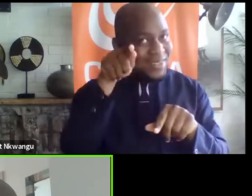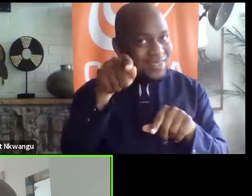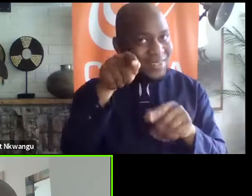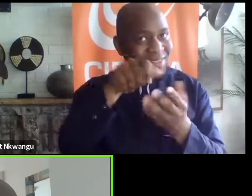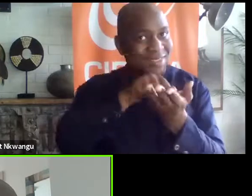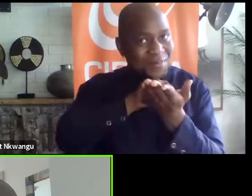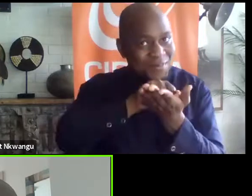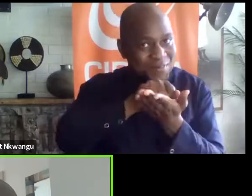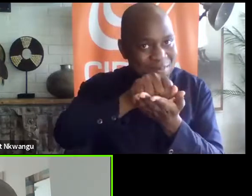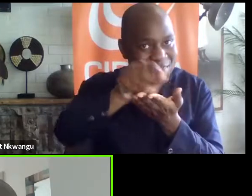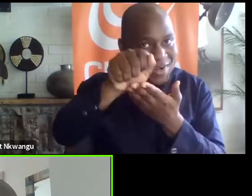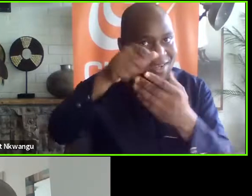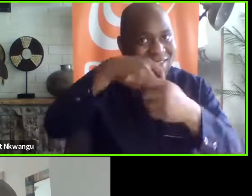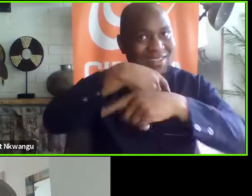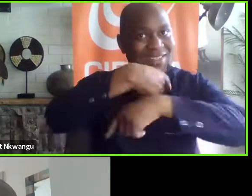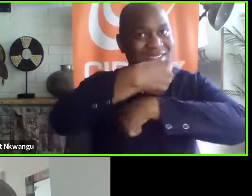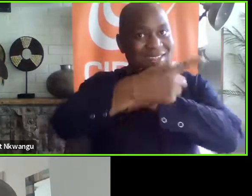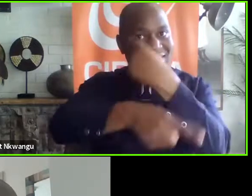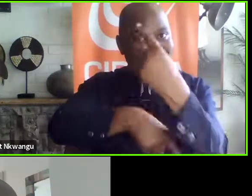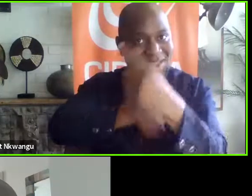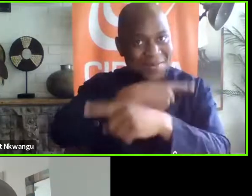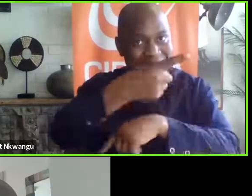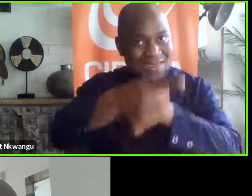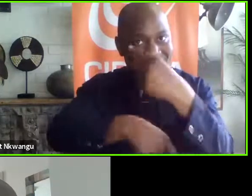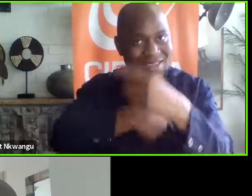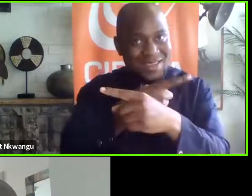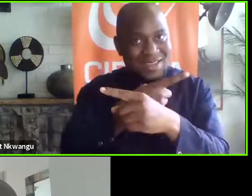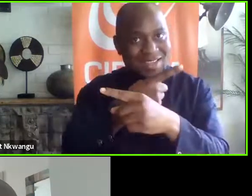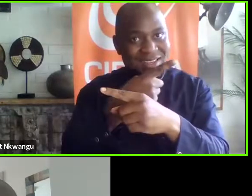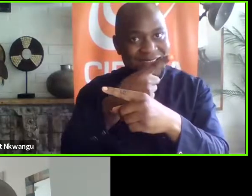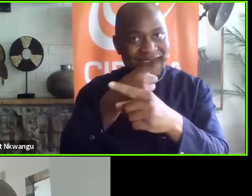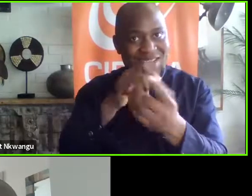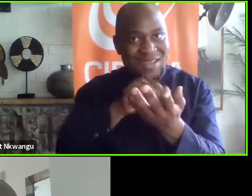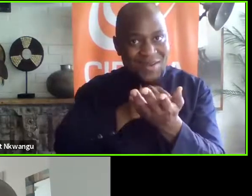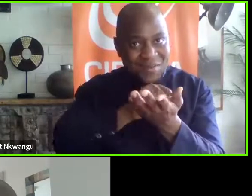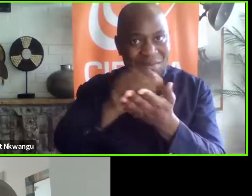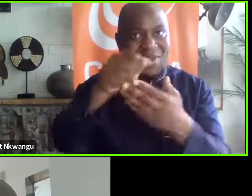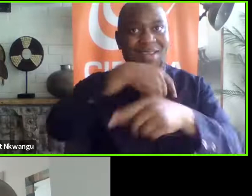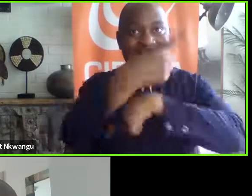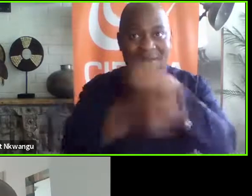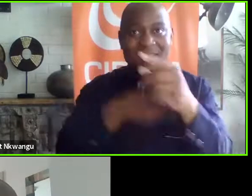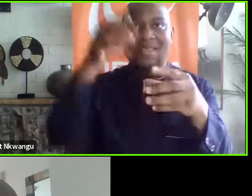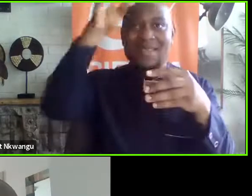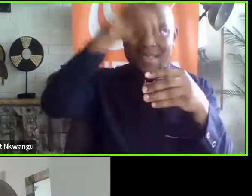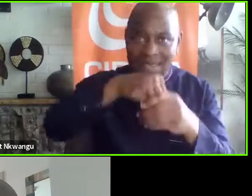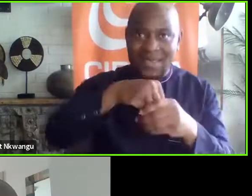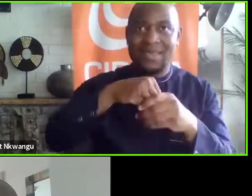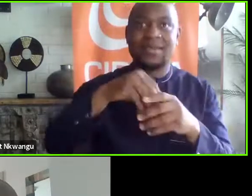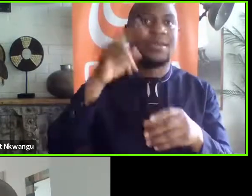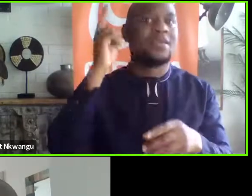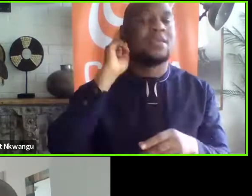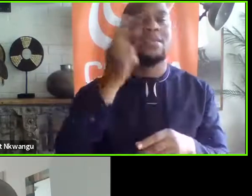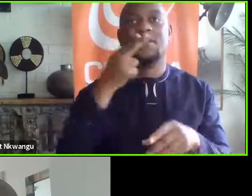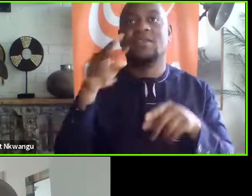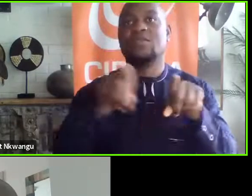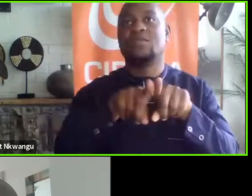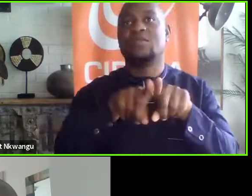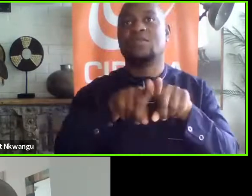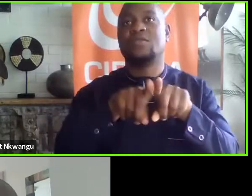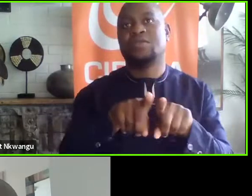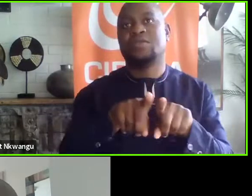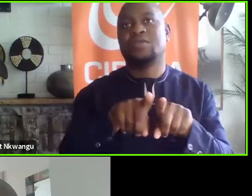formats that will be accessible, because they had issues to do with the copyrights, and right